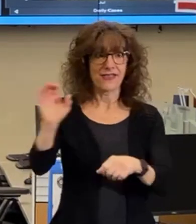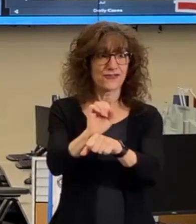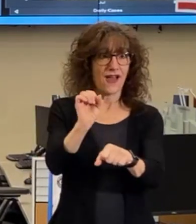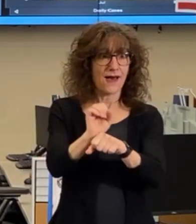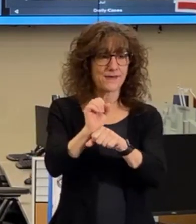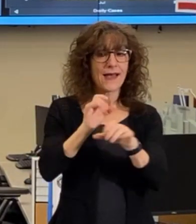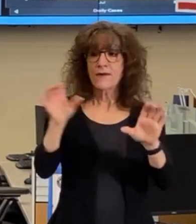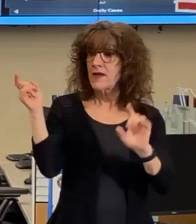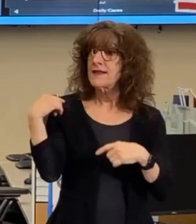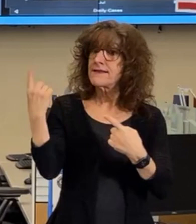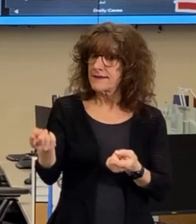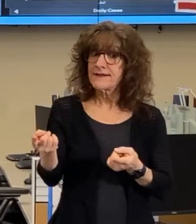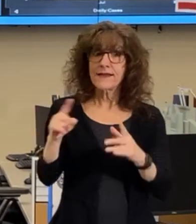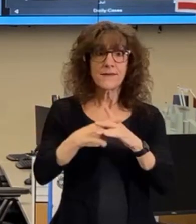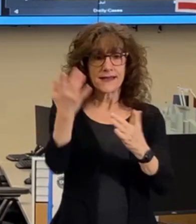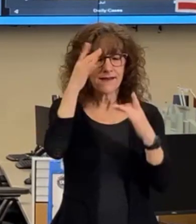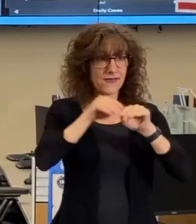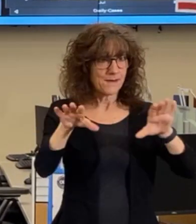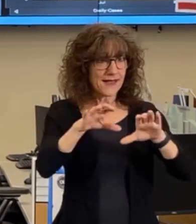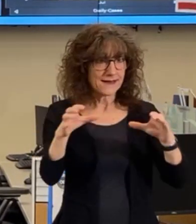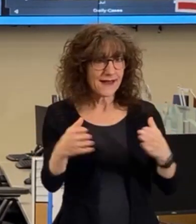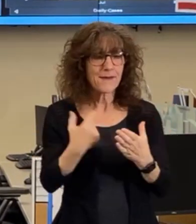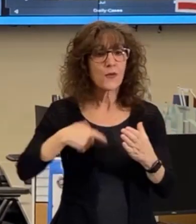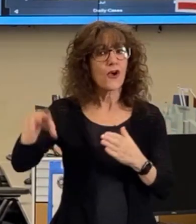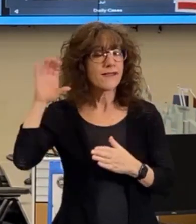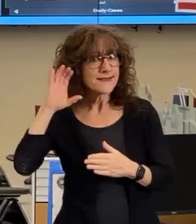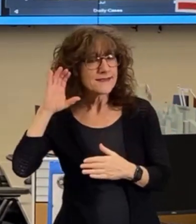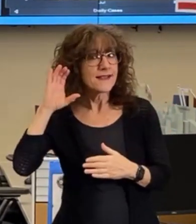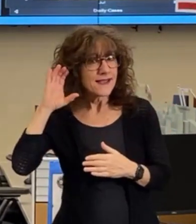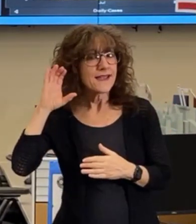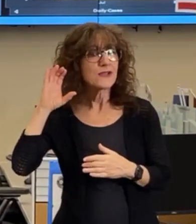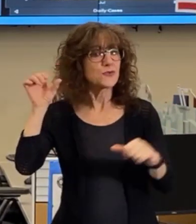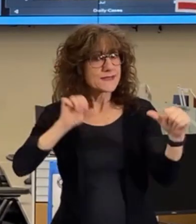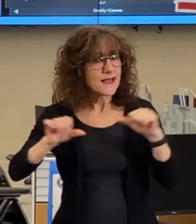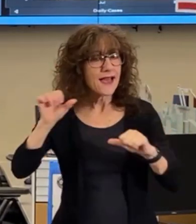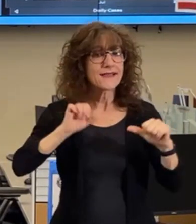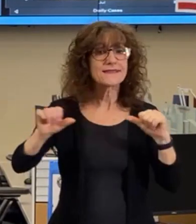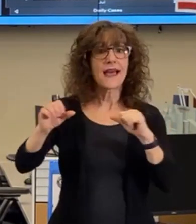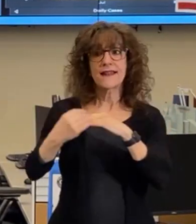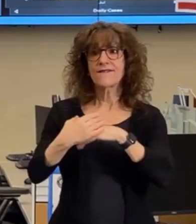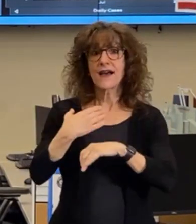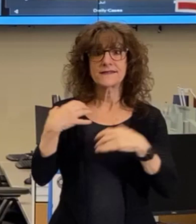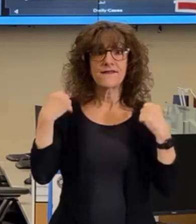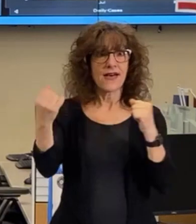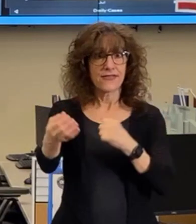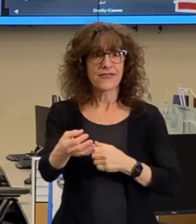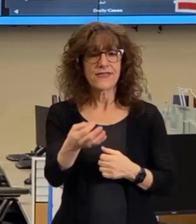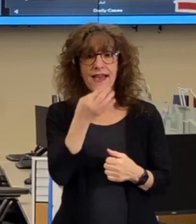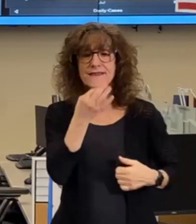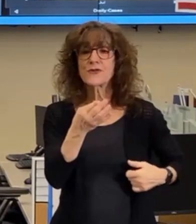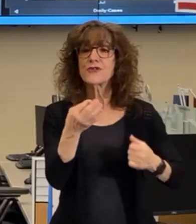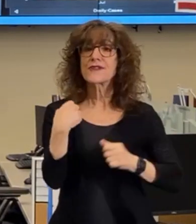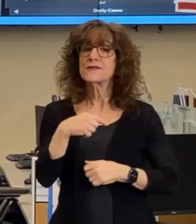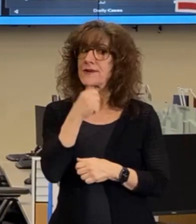we've done since the beginning of this pandemic, we are listening to the science and to the advice of our health experts. And so